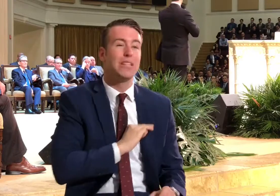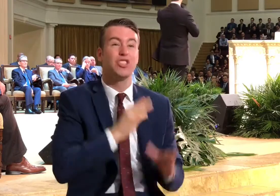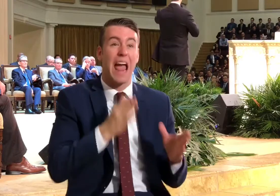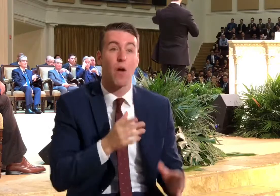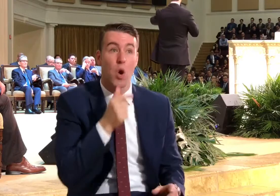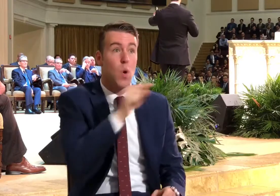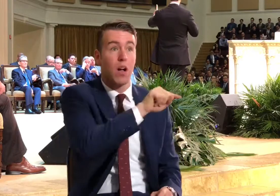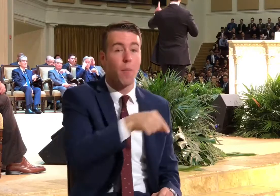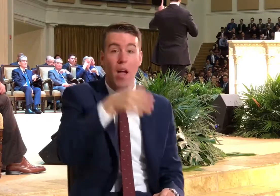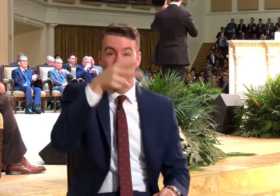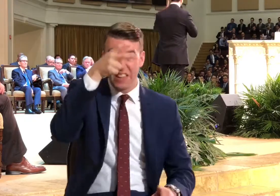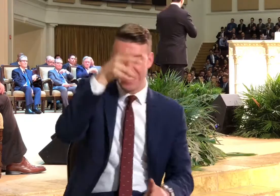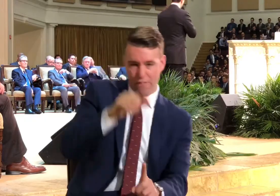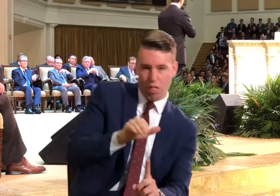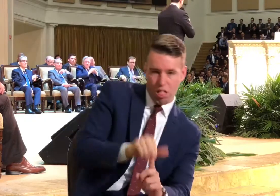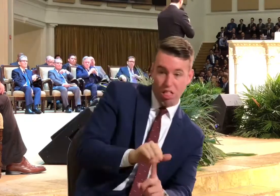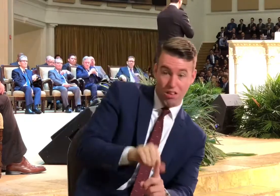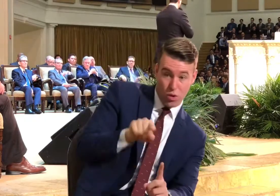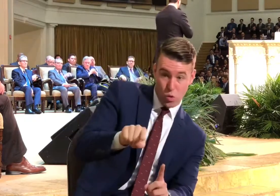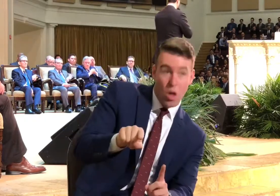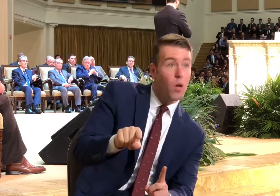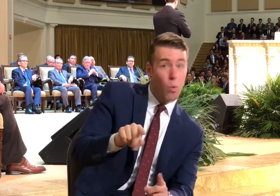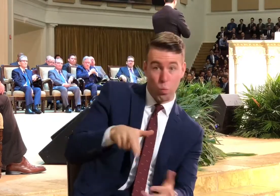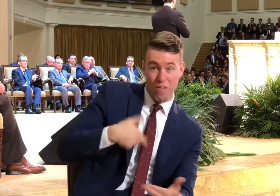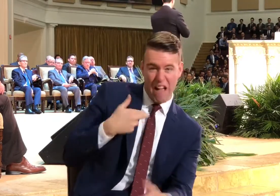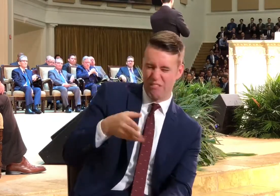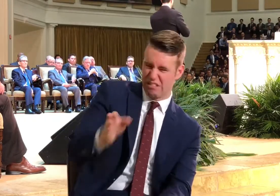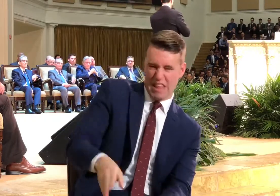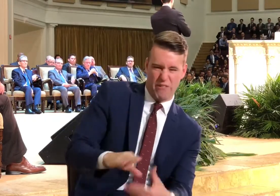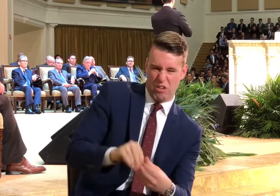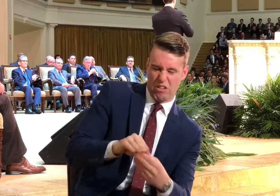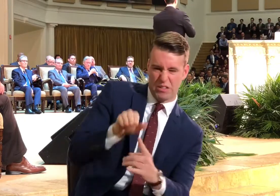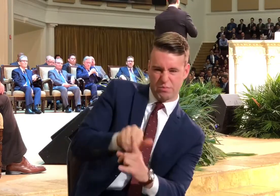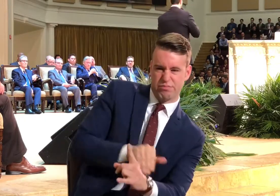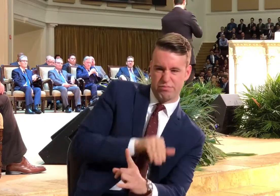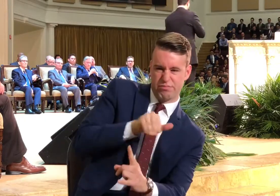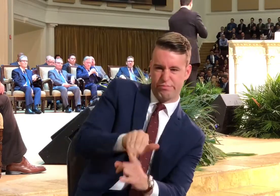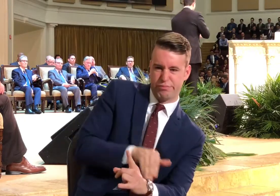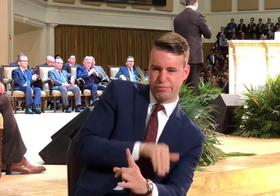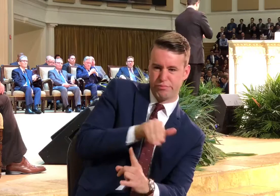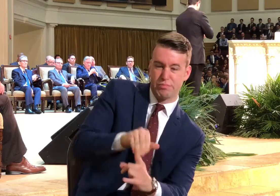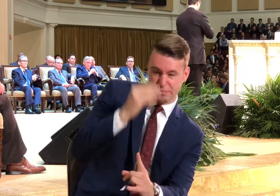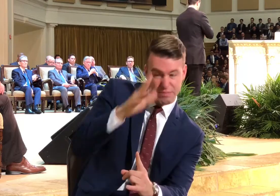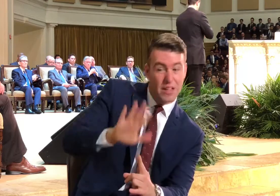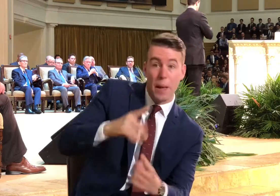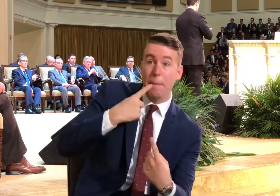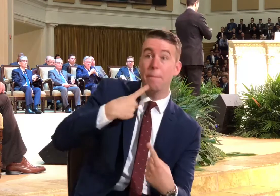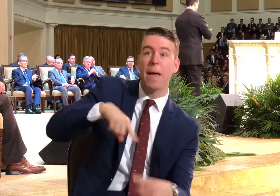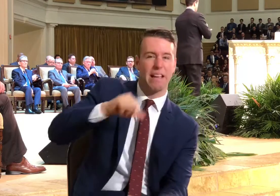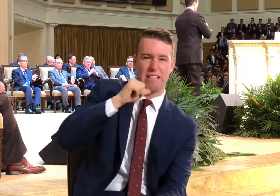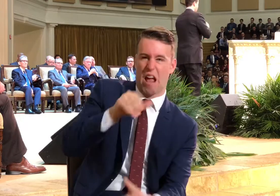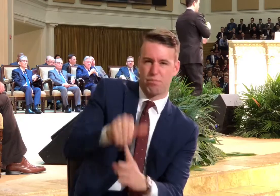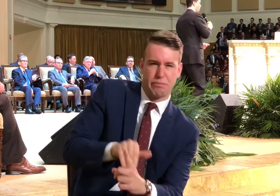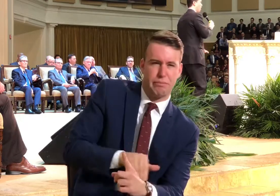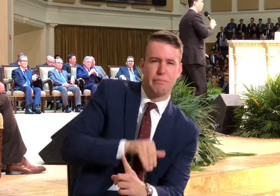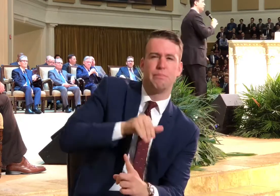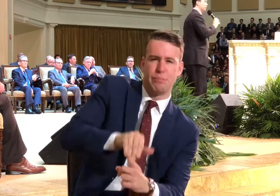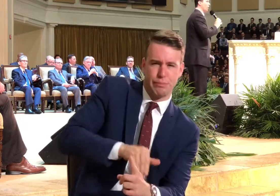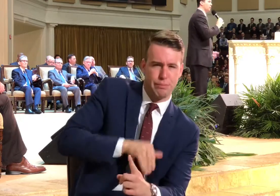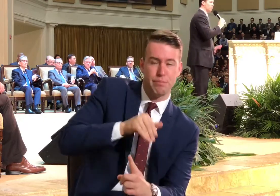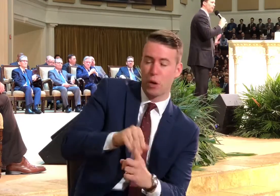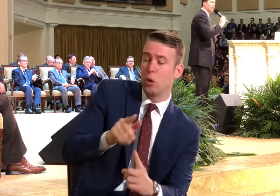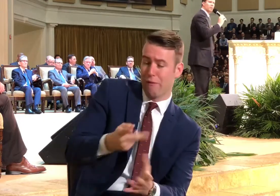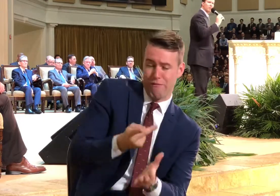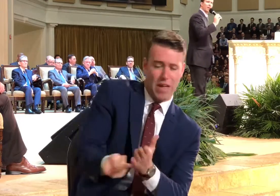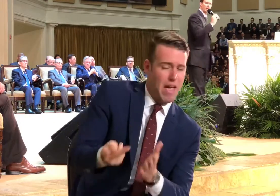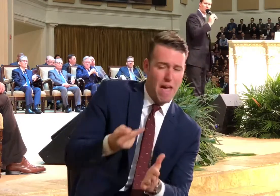right now. The devil has told you, you are never going to have revival. That you're never going to make it. That you're always